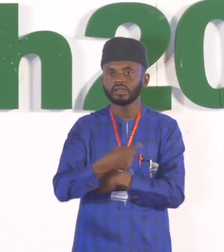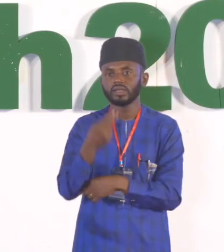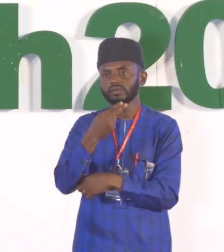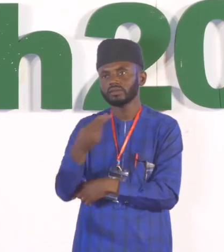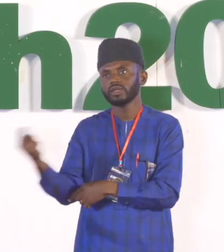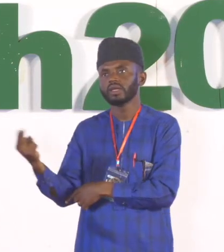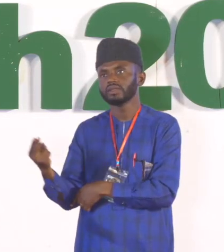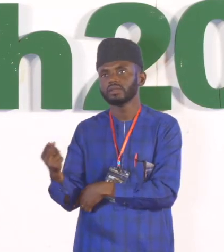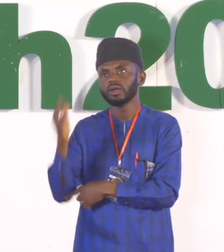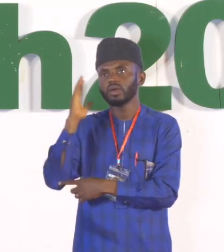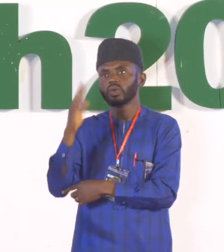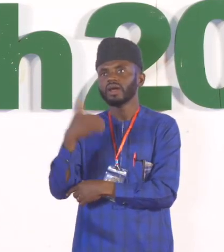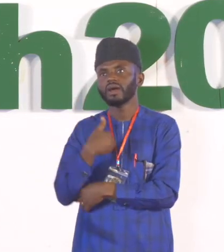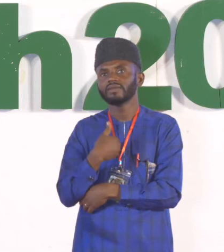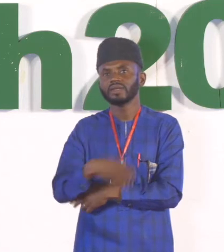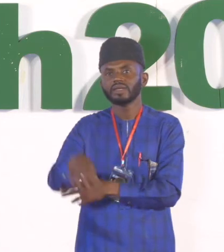will have